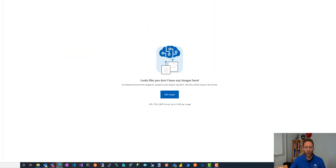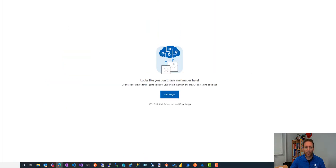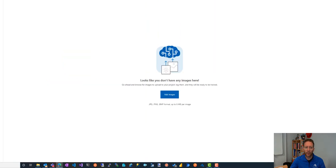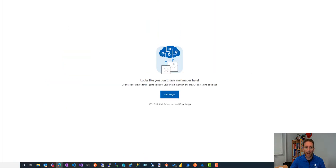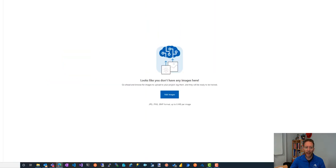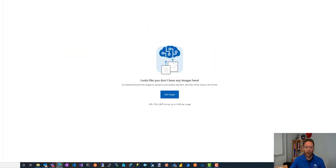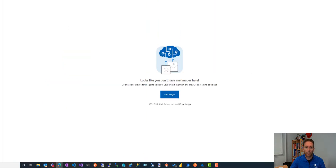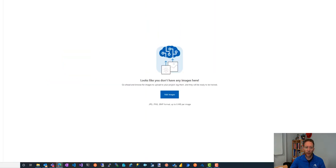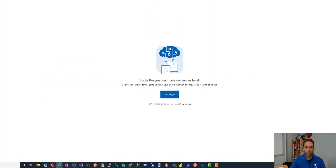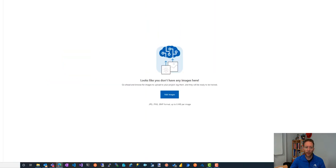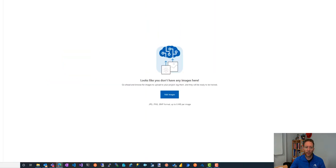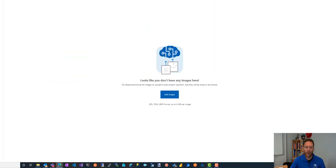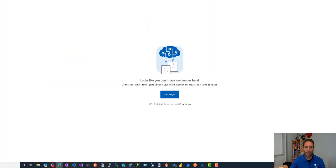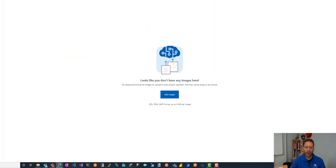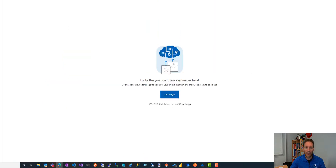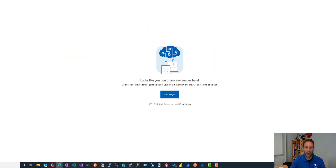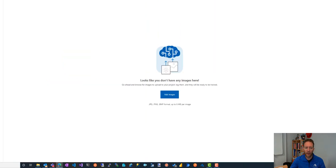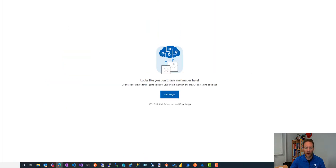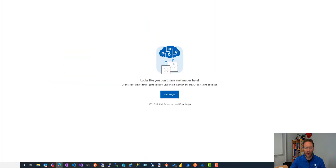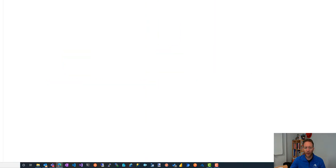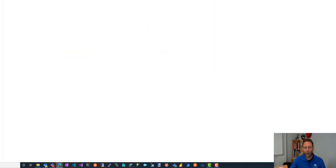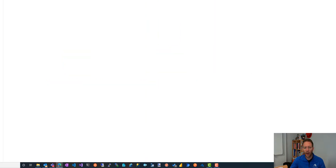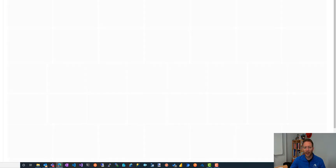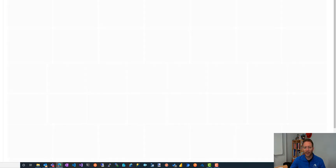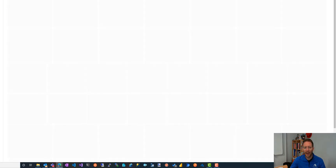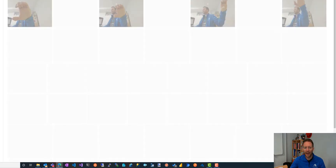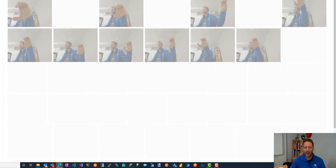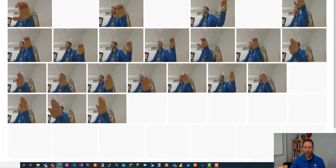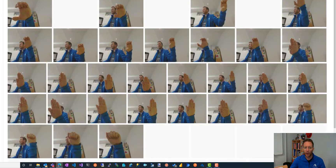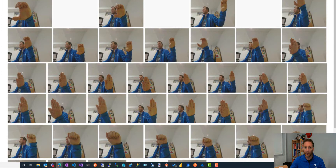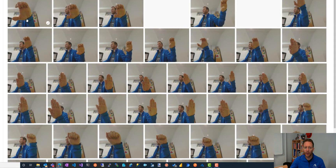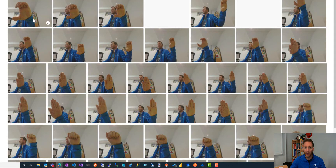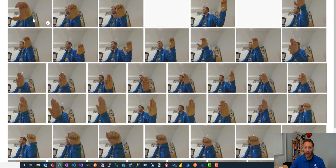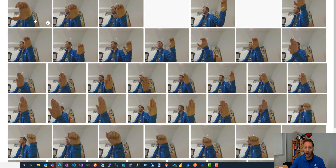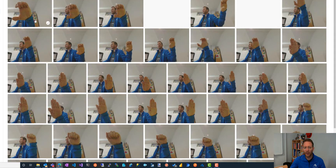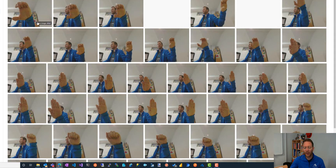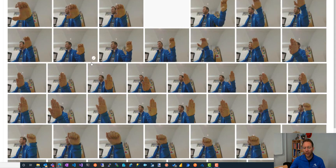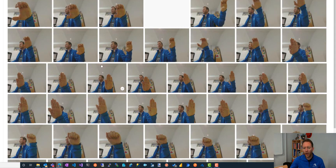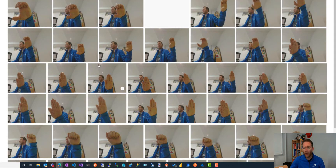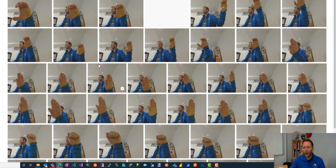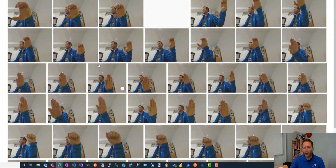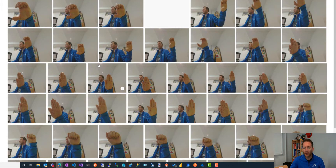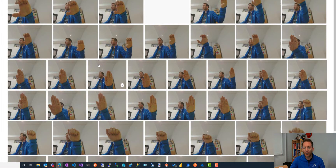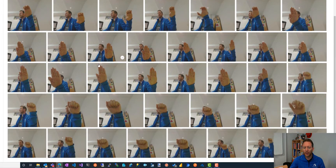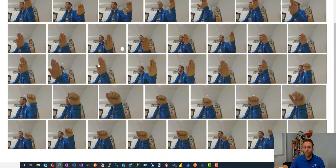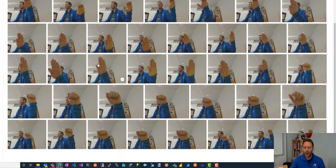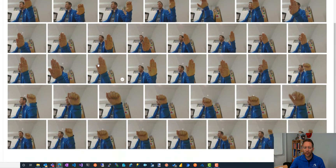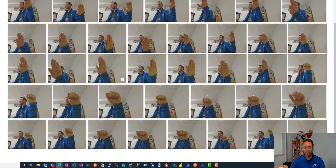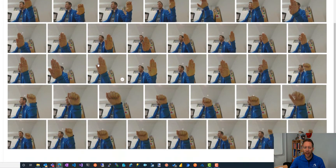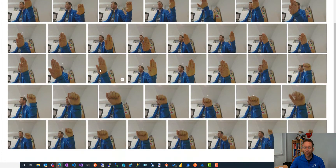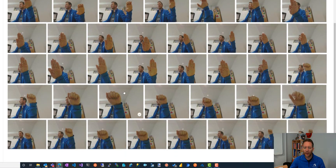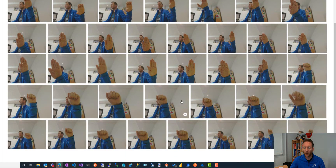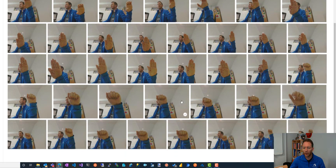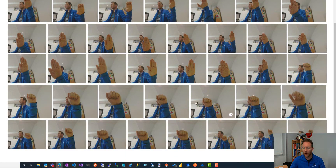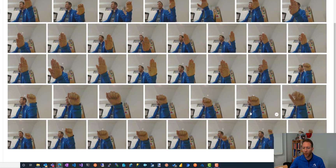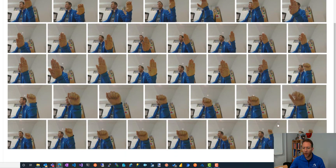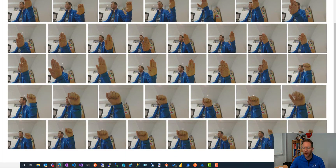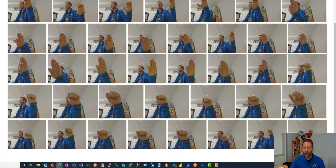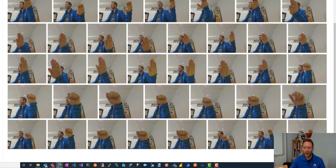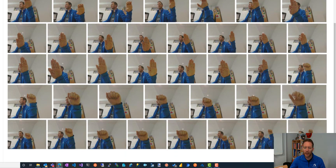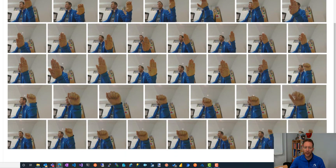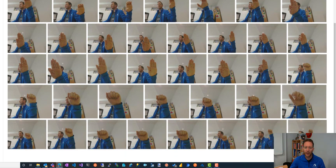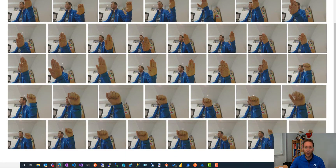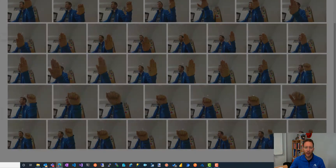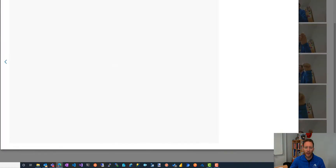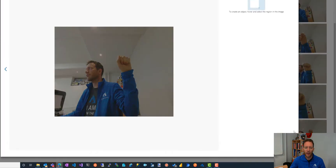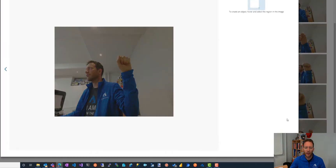up to help us manage all of those images, and you'll notice they're all untagged at the moment because it doesn't know what each picture represents and what do I want